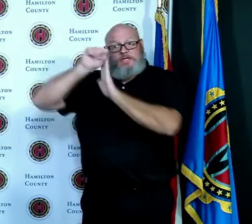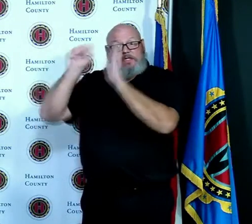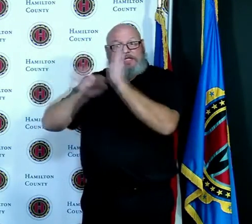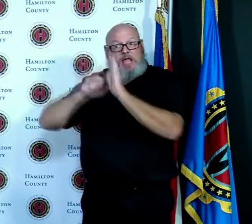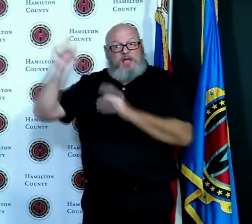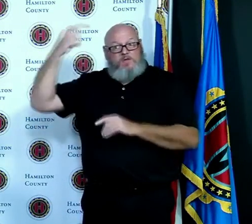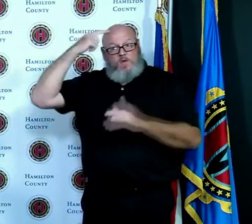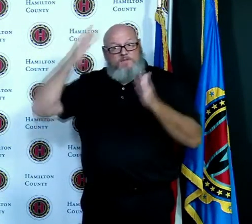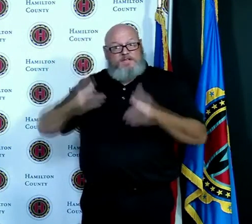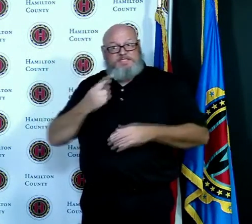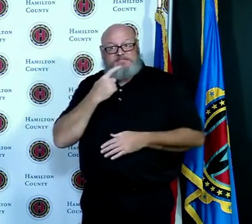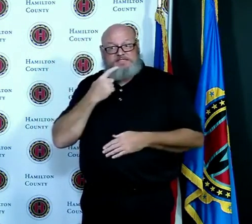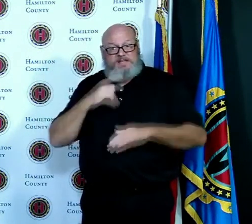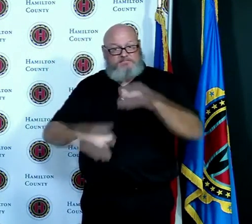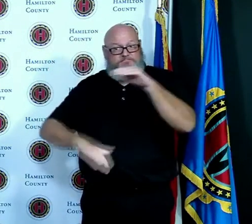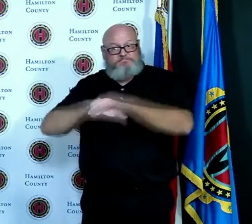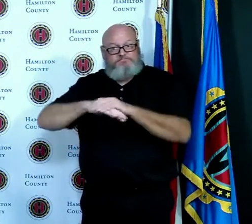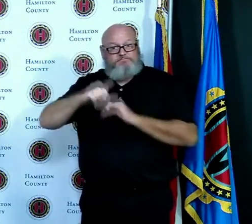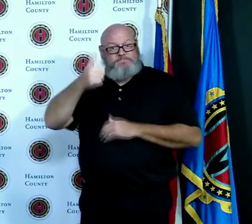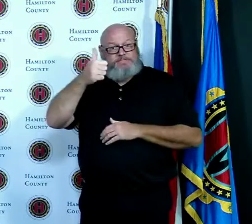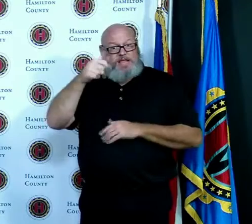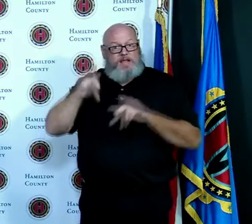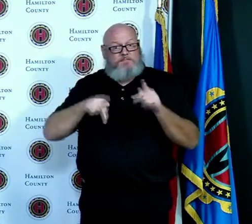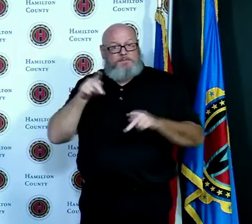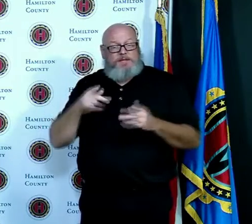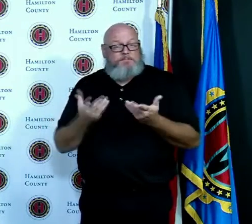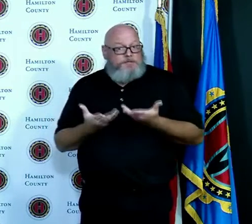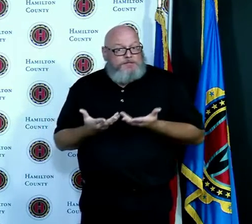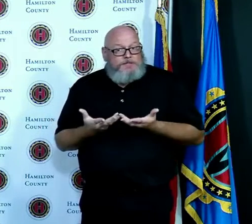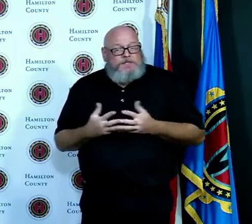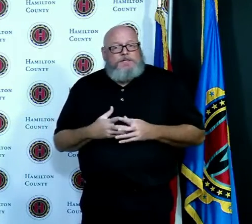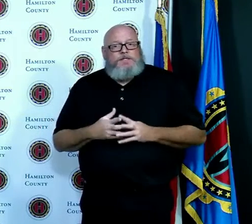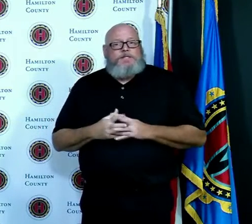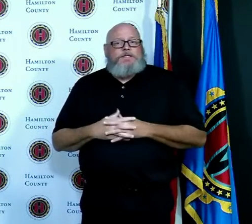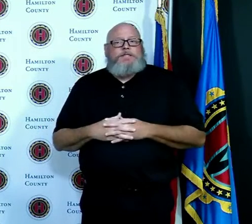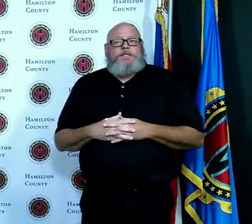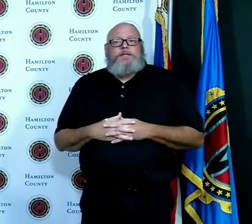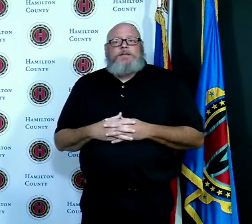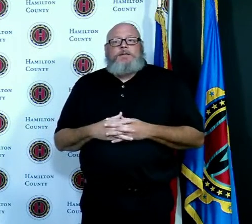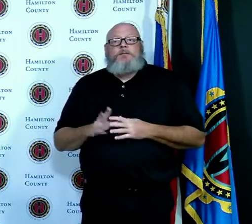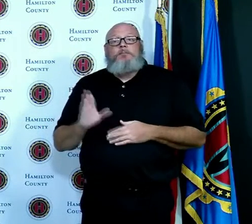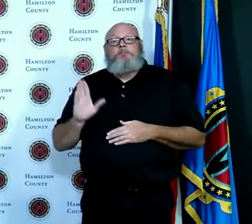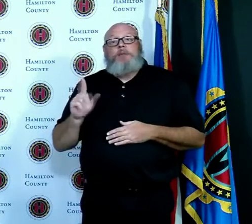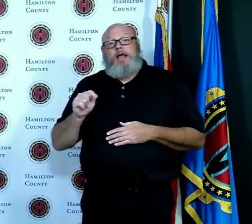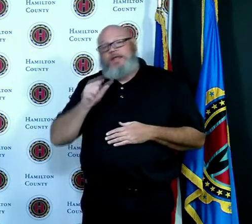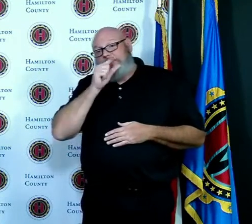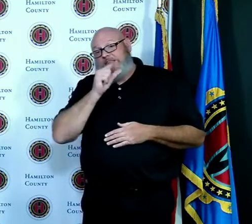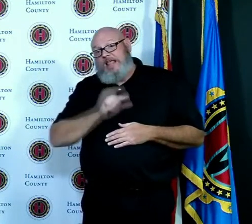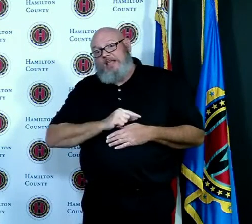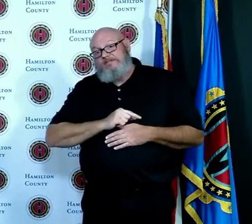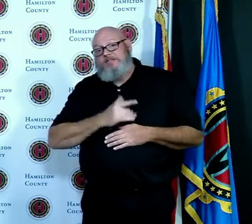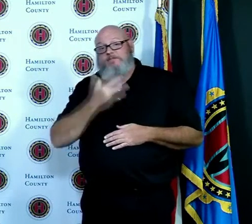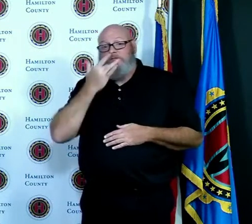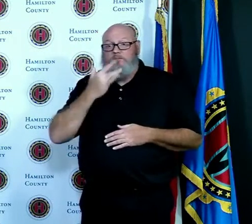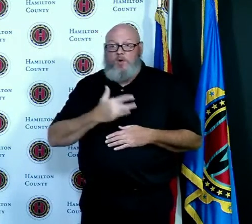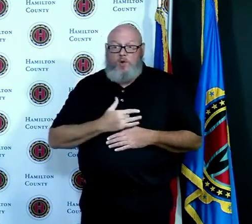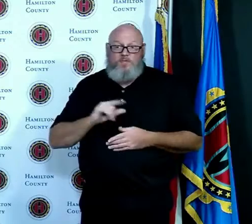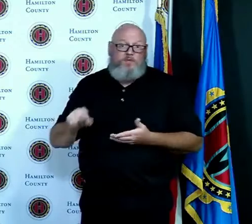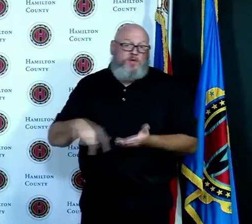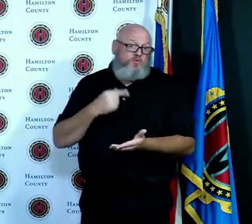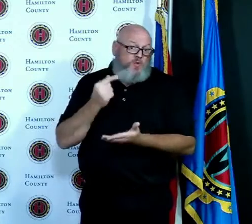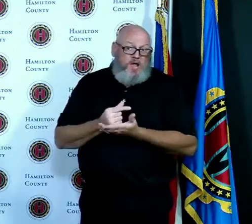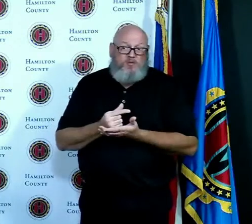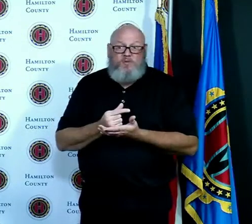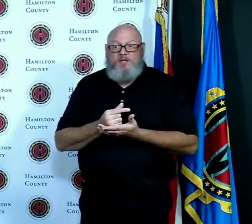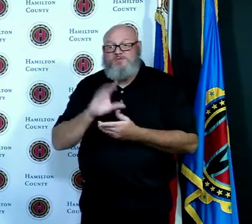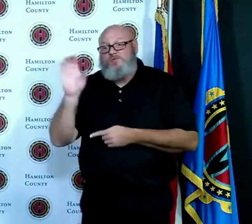You bring together, whether it's for a birthday party, Thanksgiving, Christmas, the more families you bring together, the more risk you're taking and the more risk you're putting those